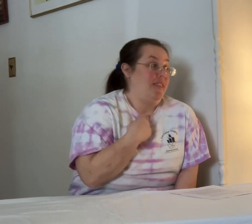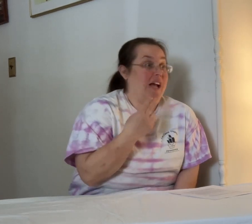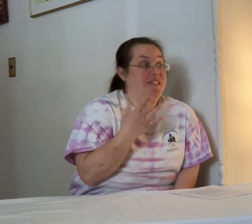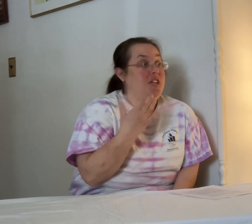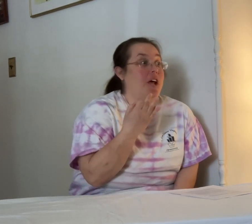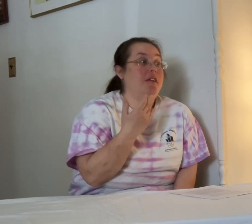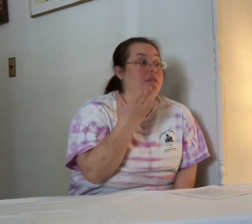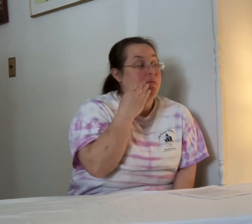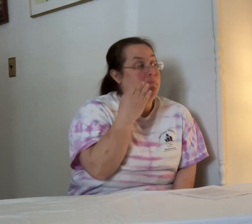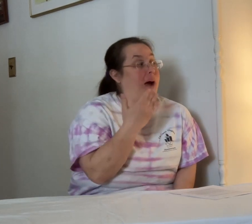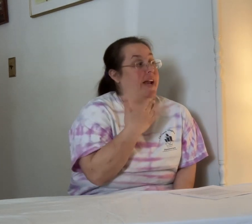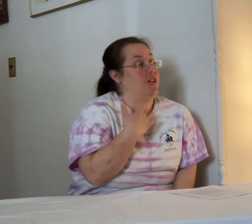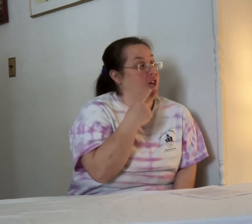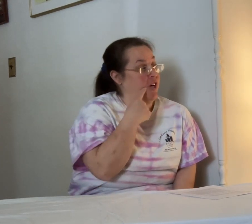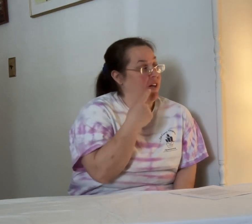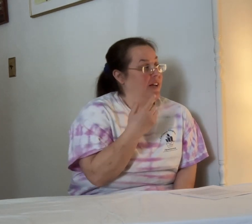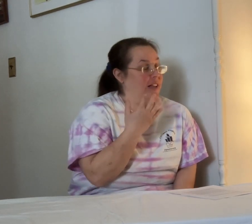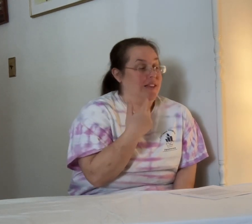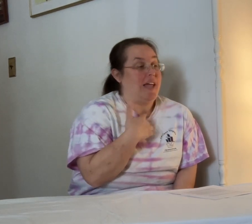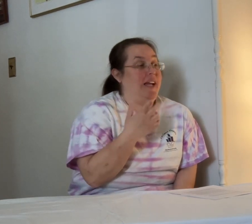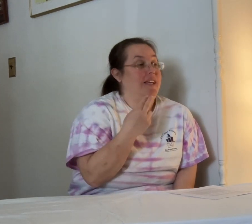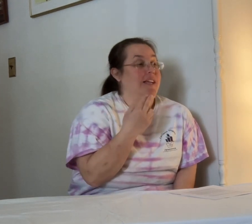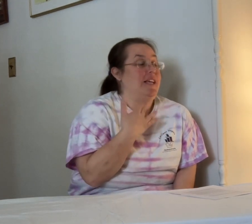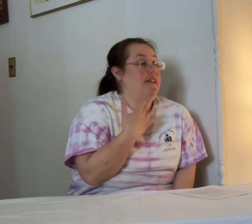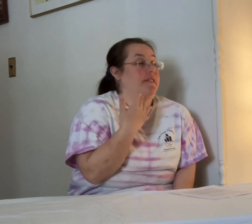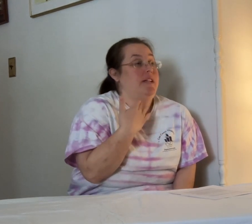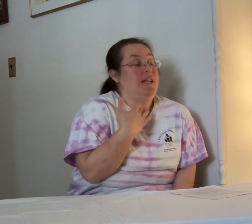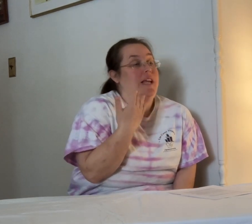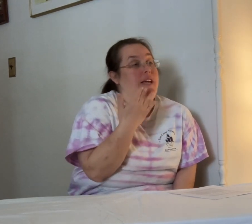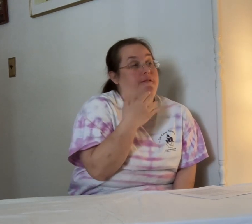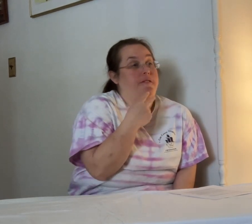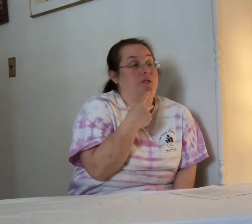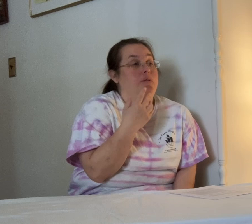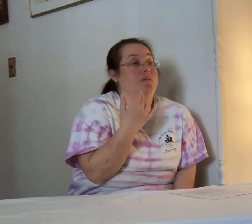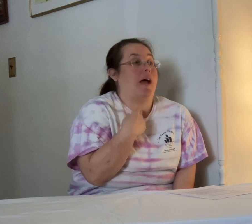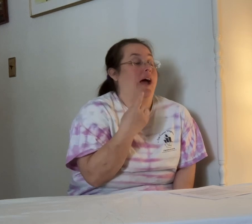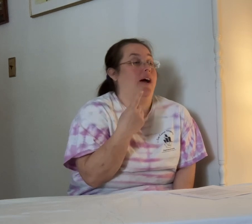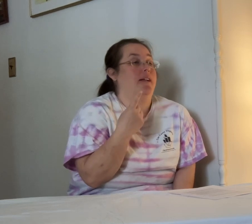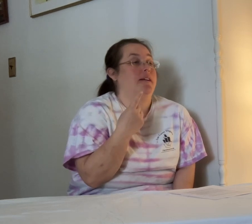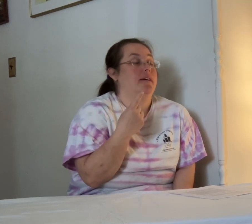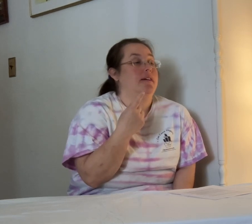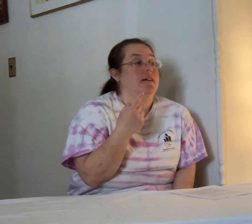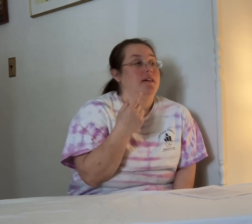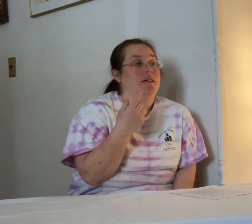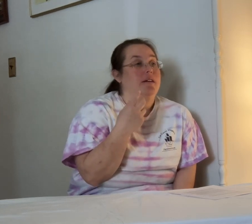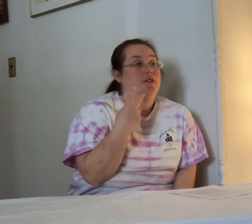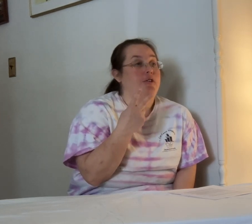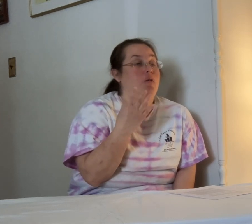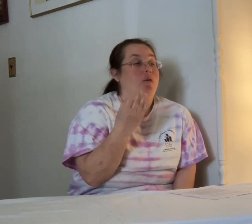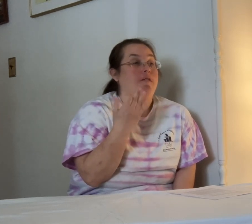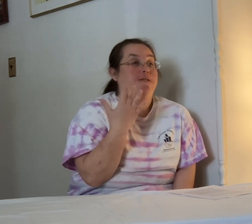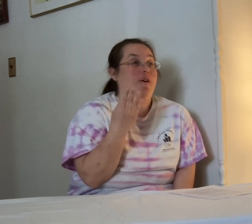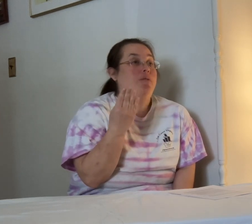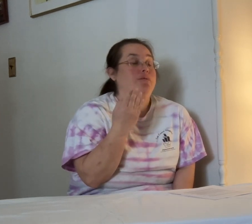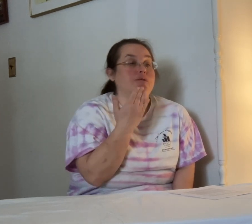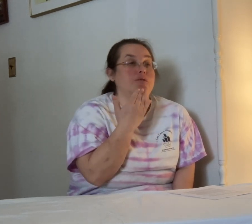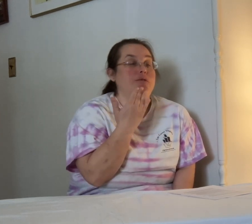That's another reminder. Like, even if you had your phone